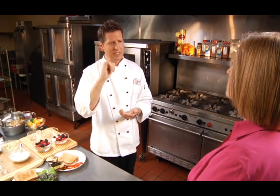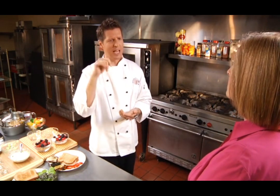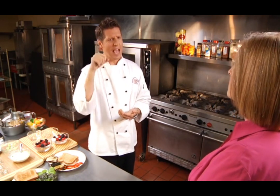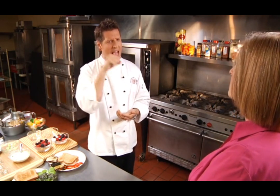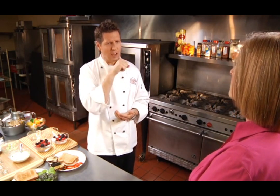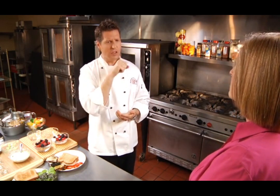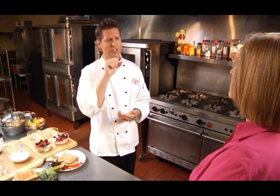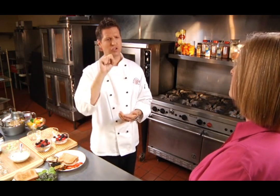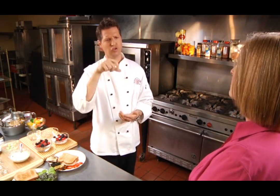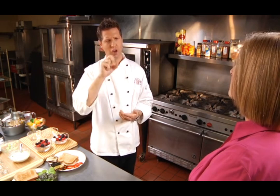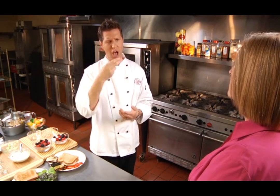squash sticks.